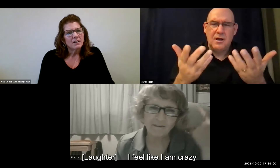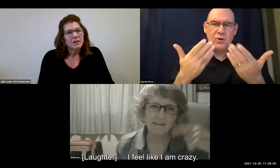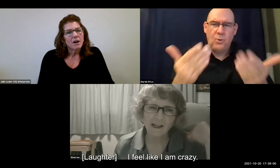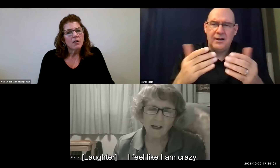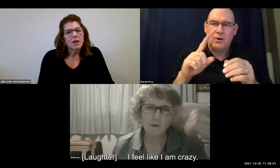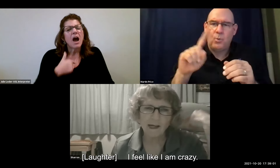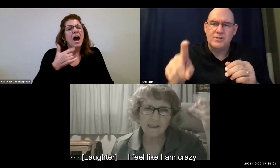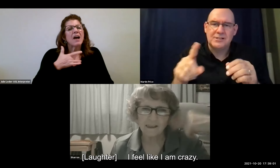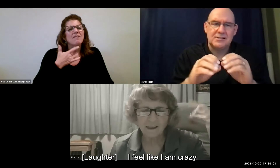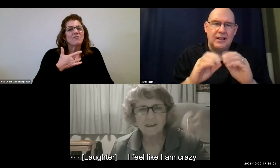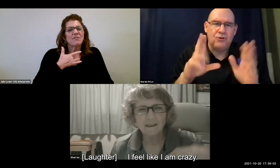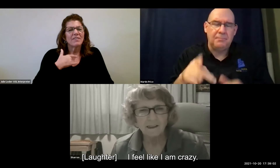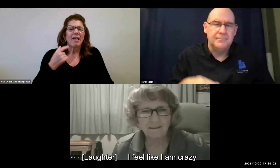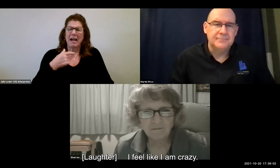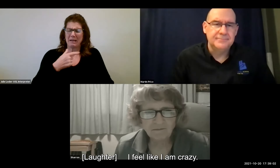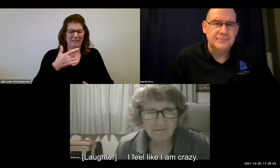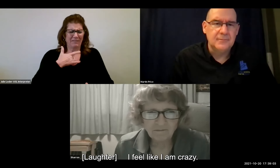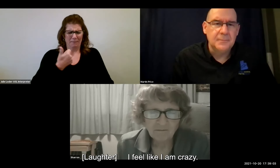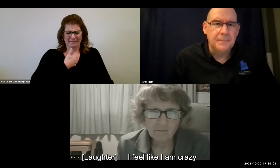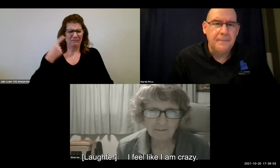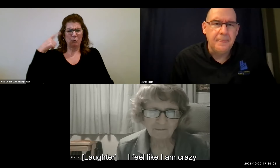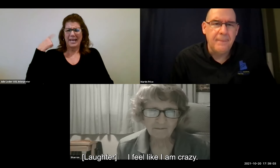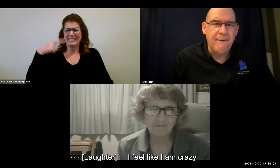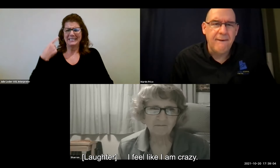I feel like I'm crazy.